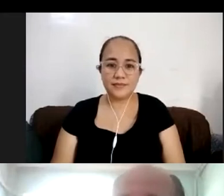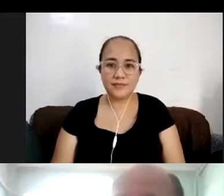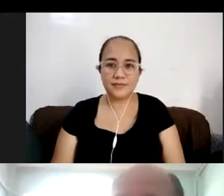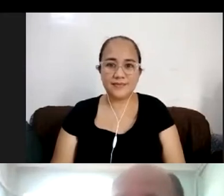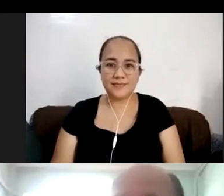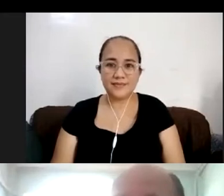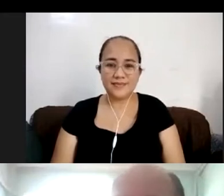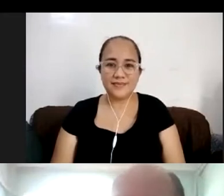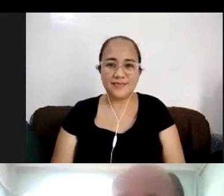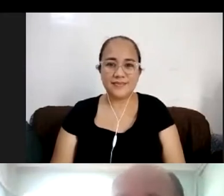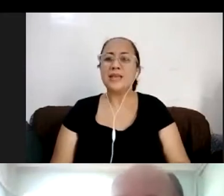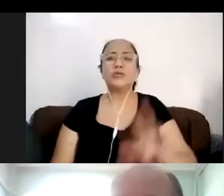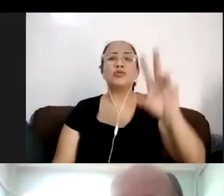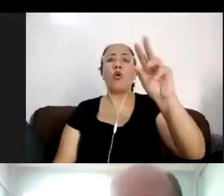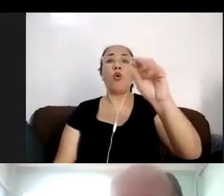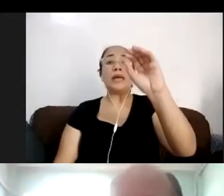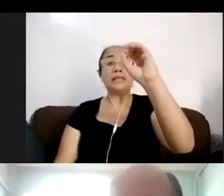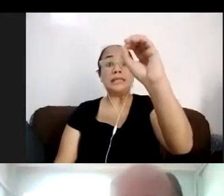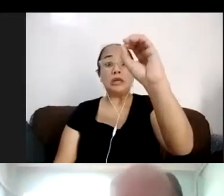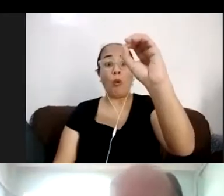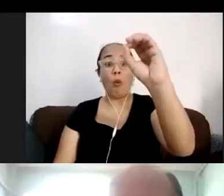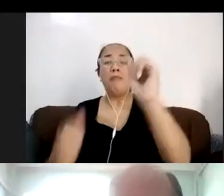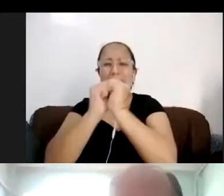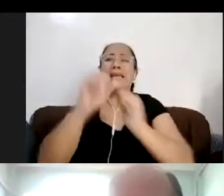No, if it's 0, then it's 0.